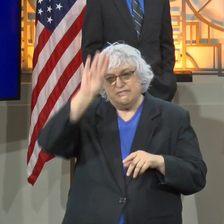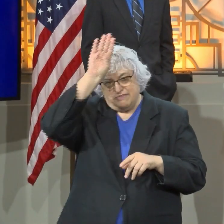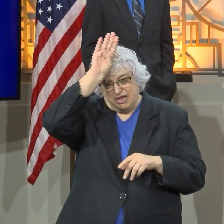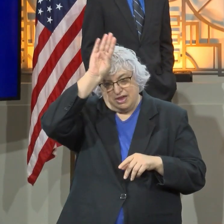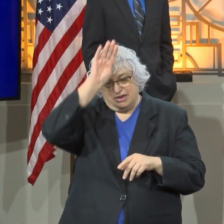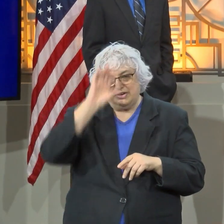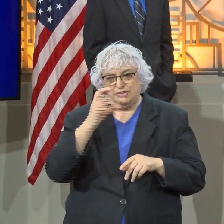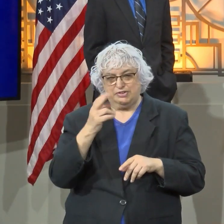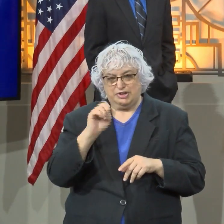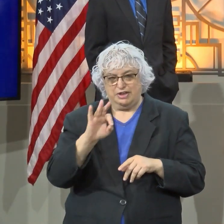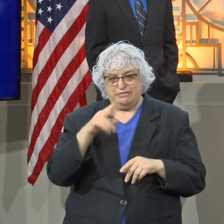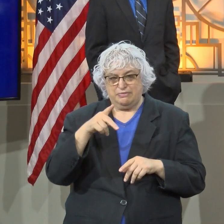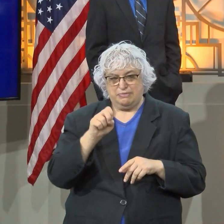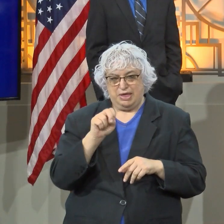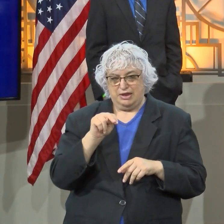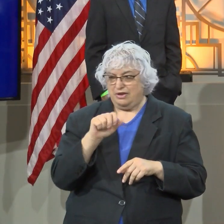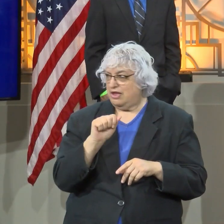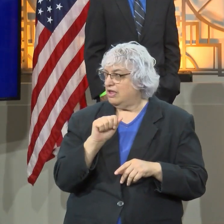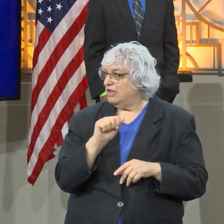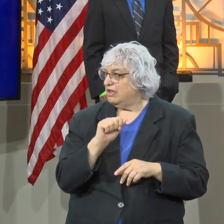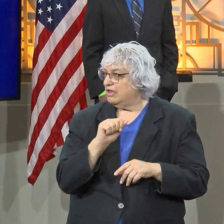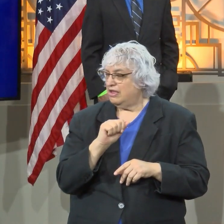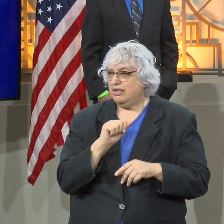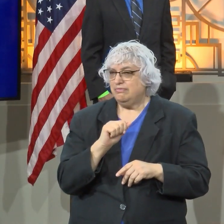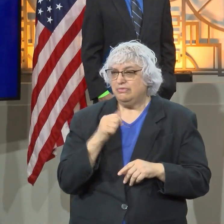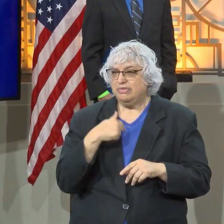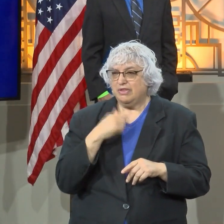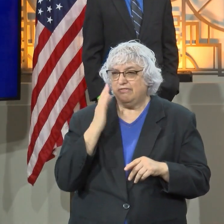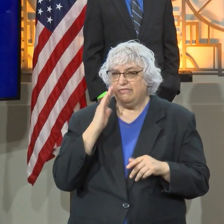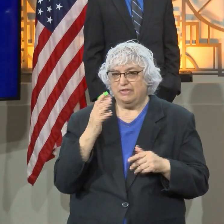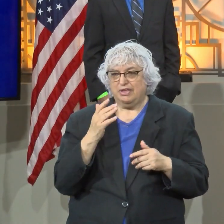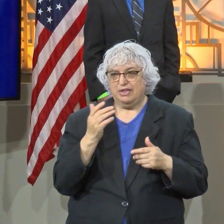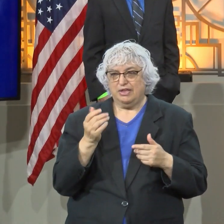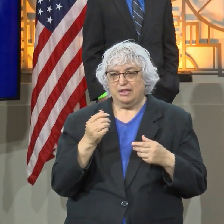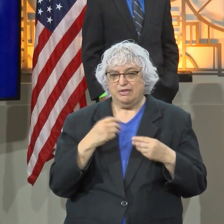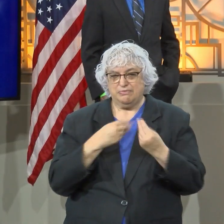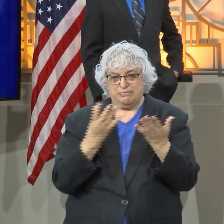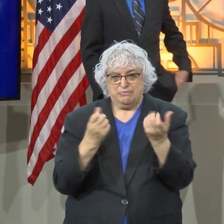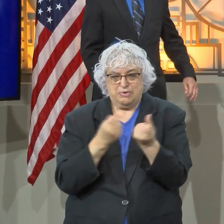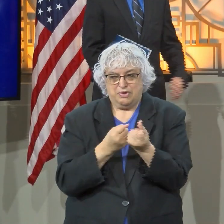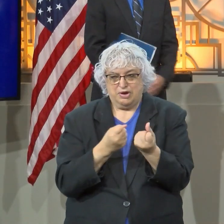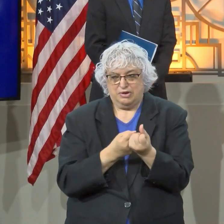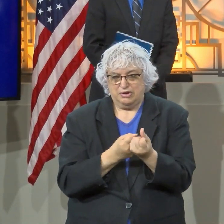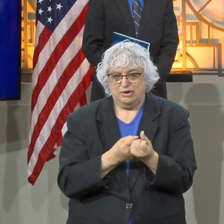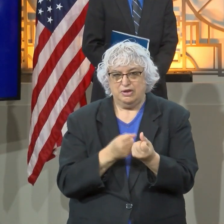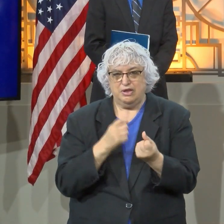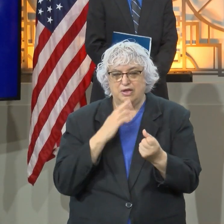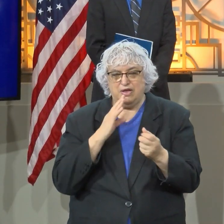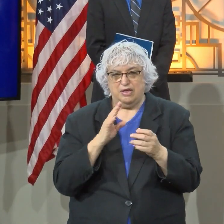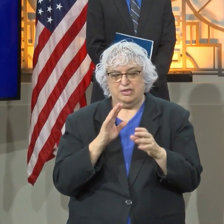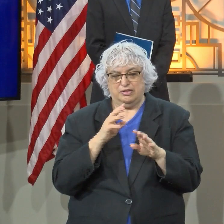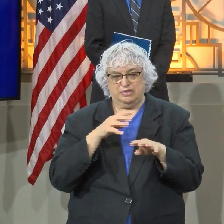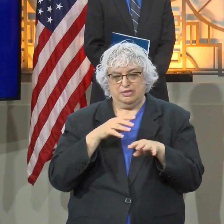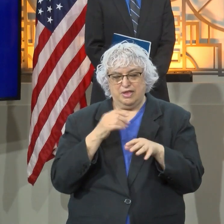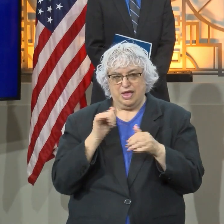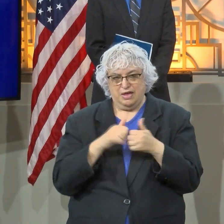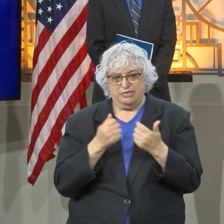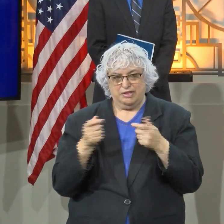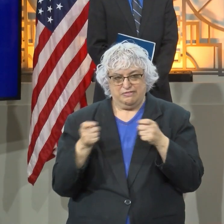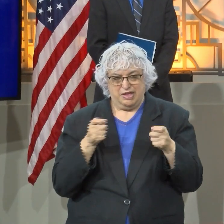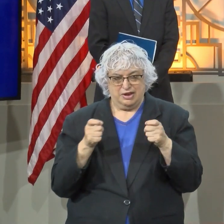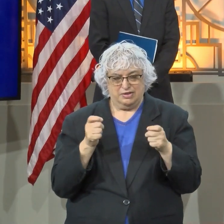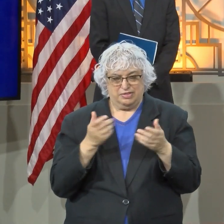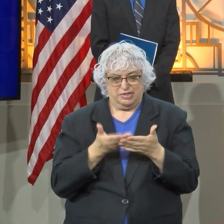Pena, for the support that they have given, for being out there as well on the front line and how they have handled